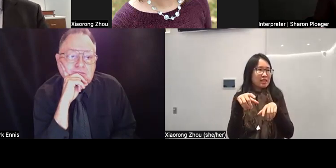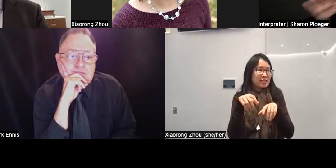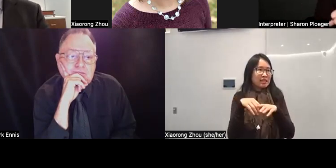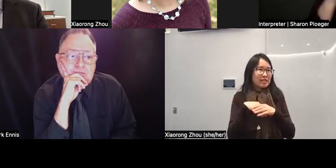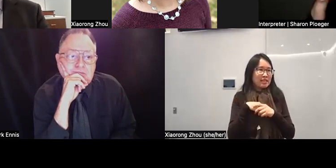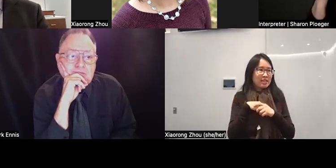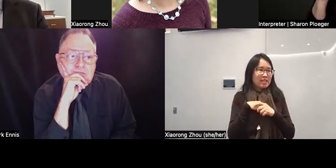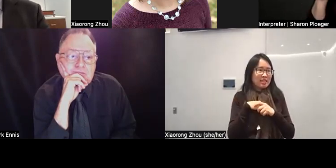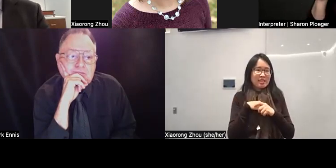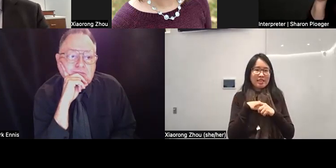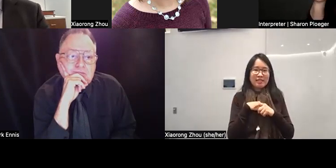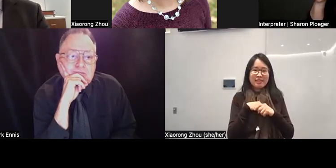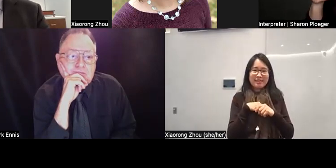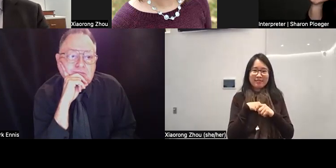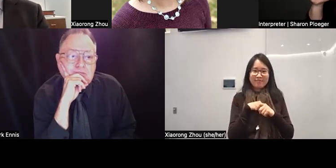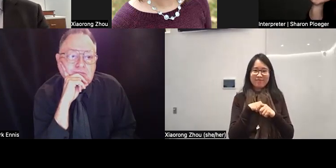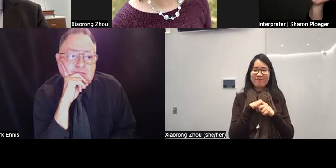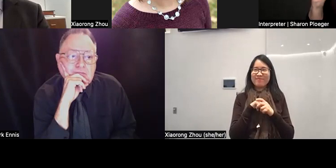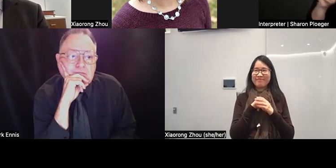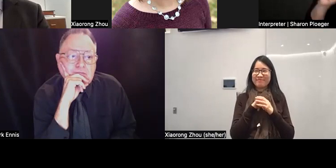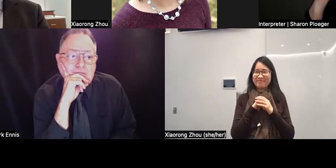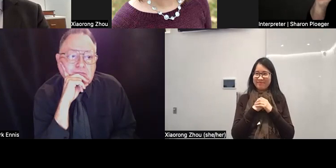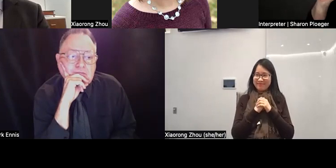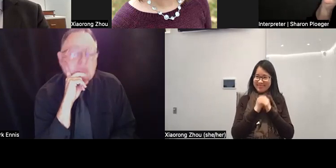So the names of the people are Amy Knopf